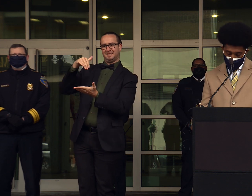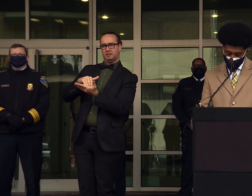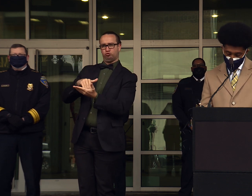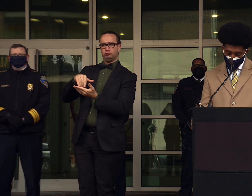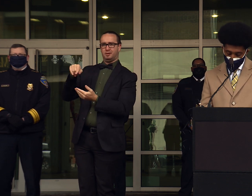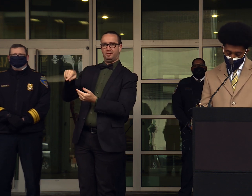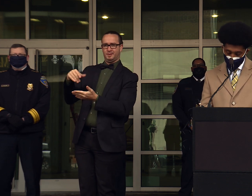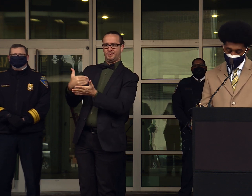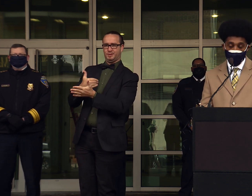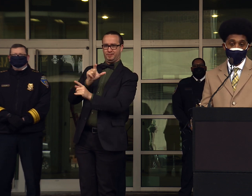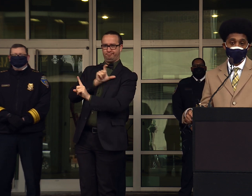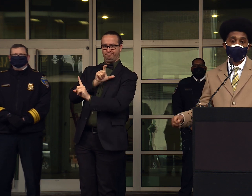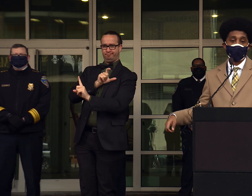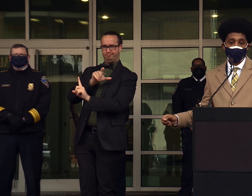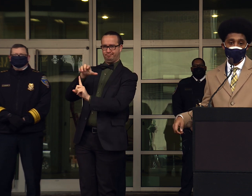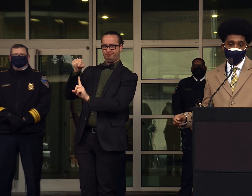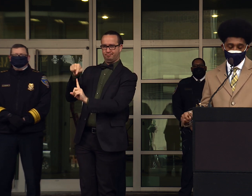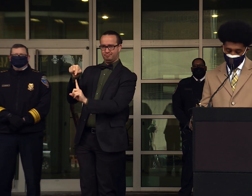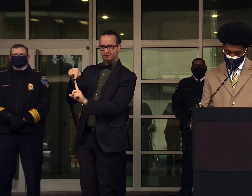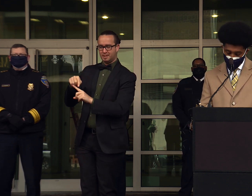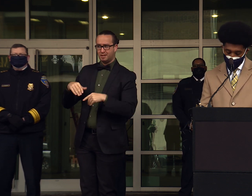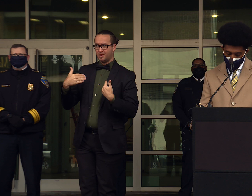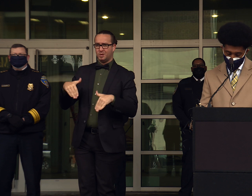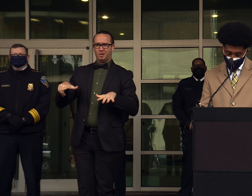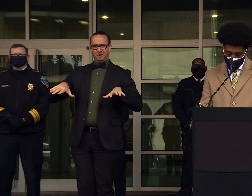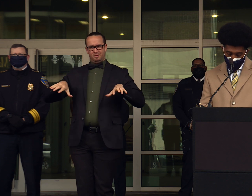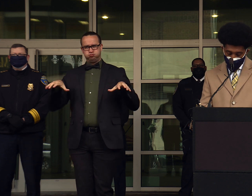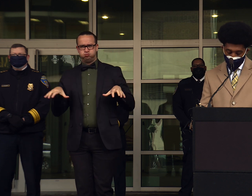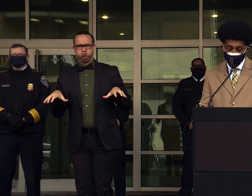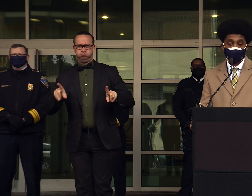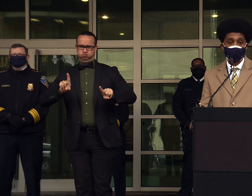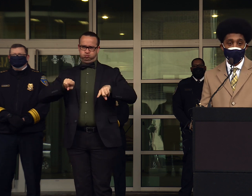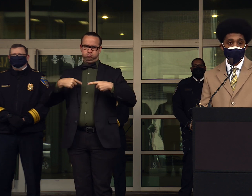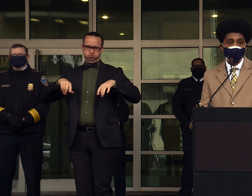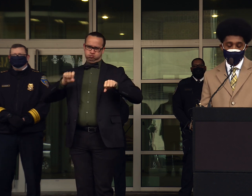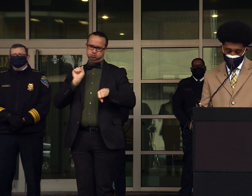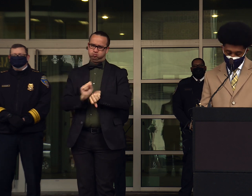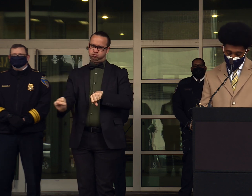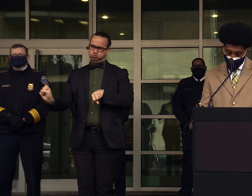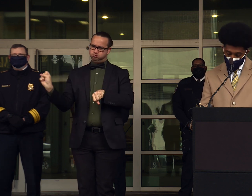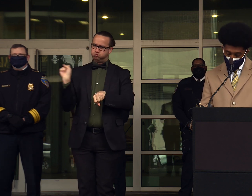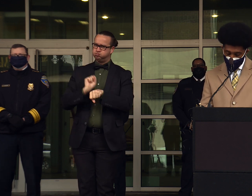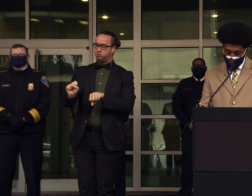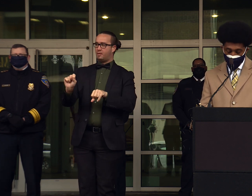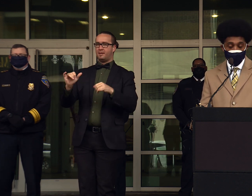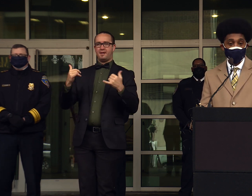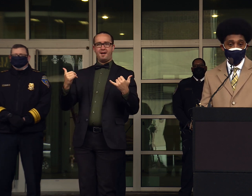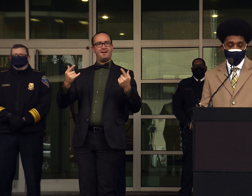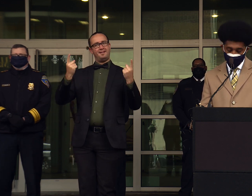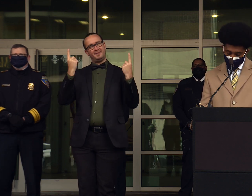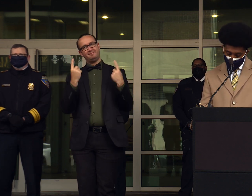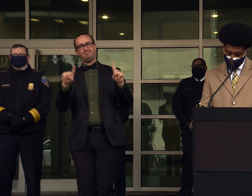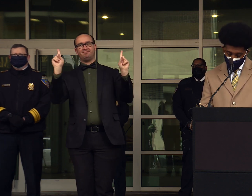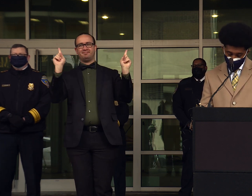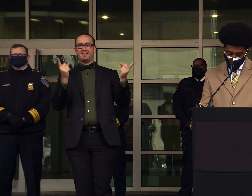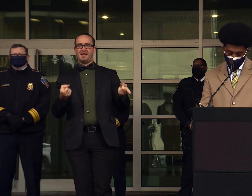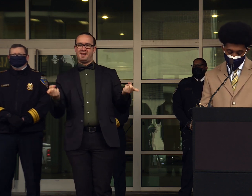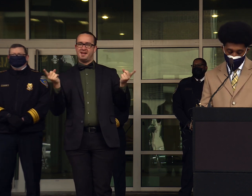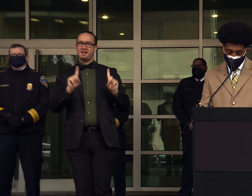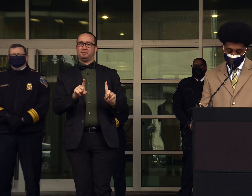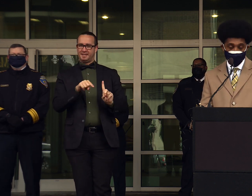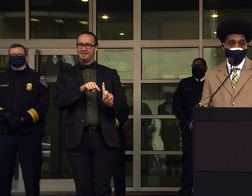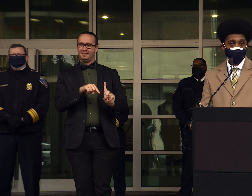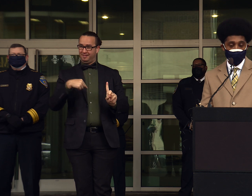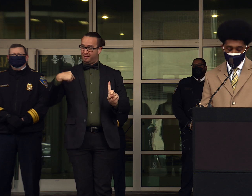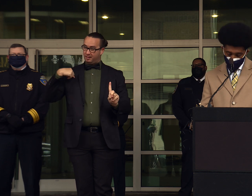to acknowledge the hard work that went into making this district happen. After several years of waiting for a new district, Central